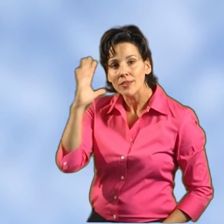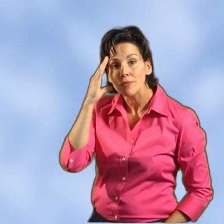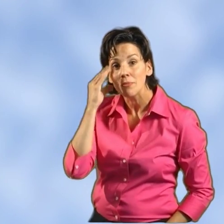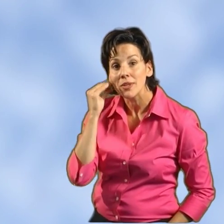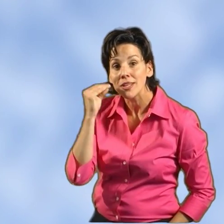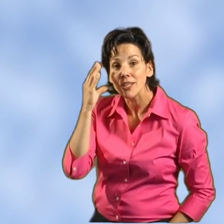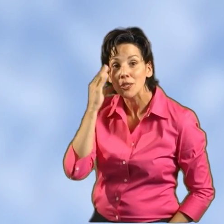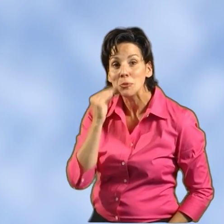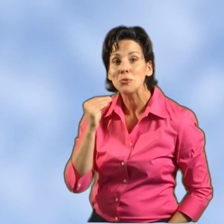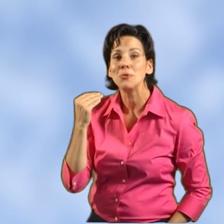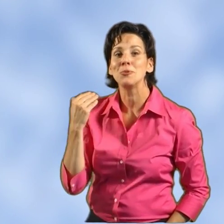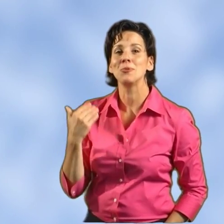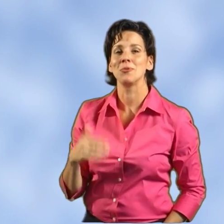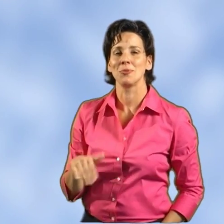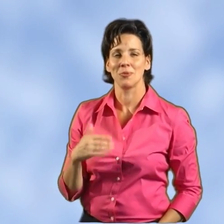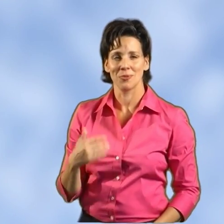and hard-of-hearing women.